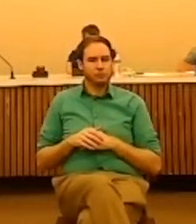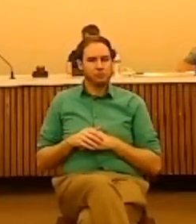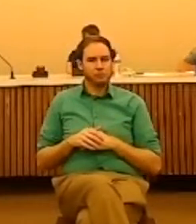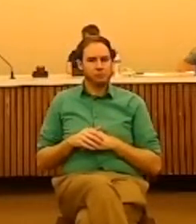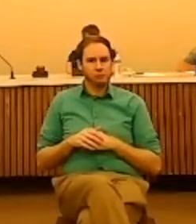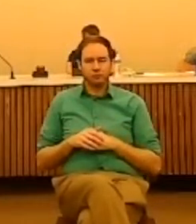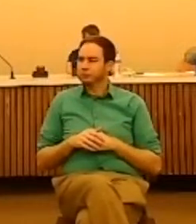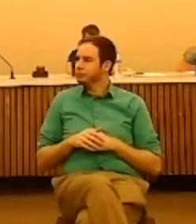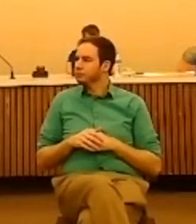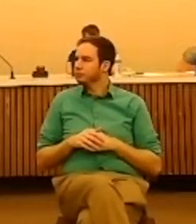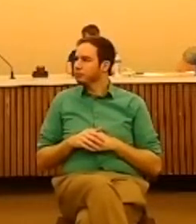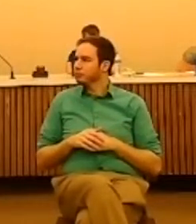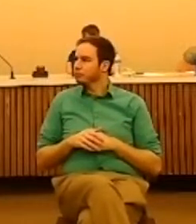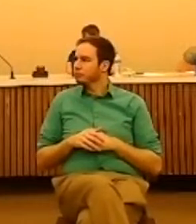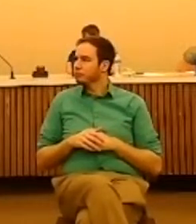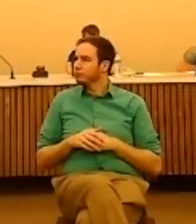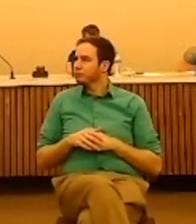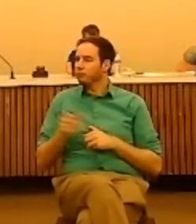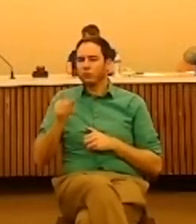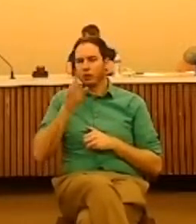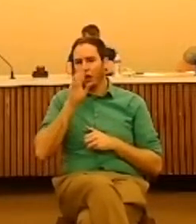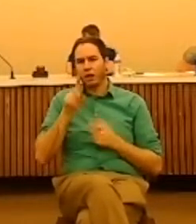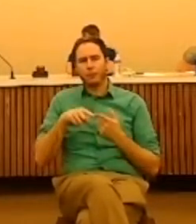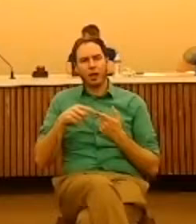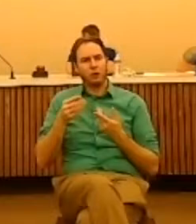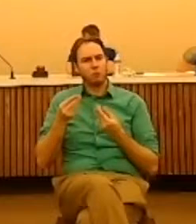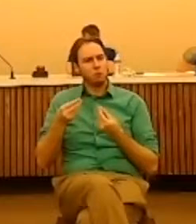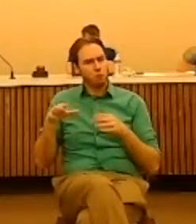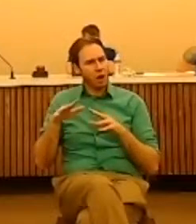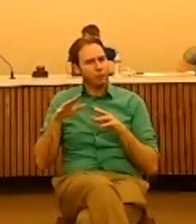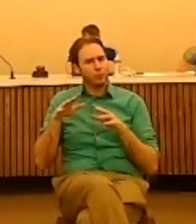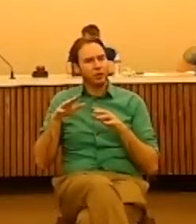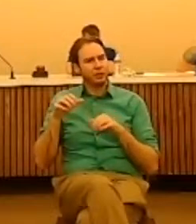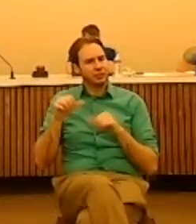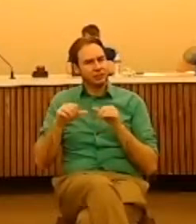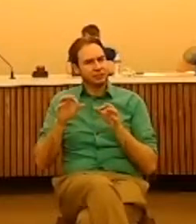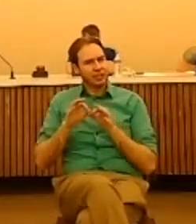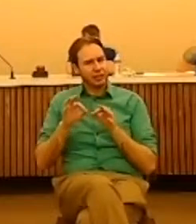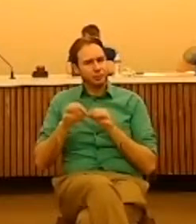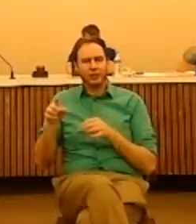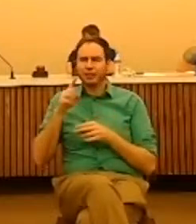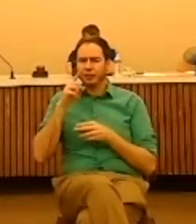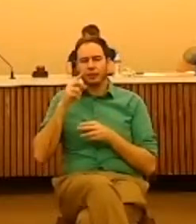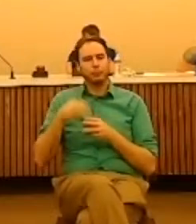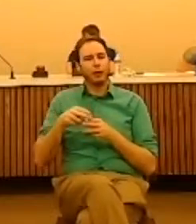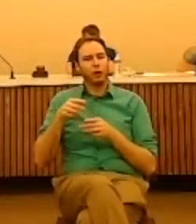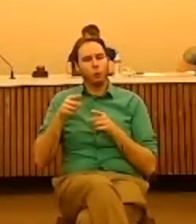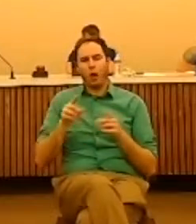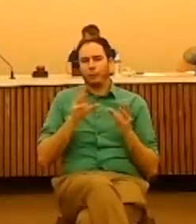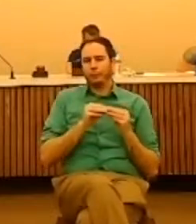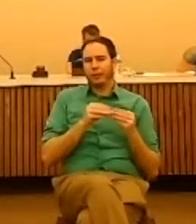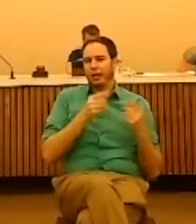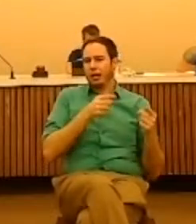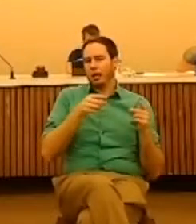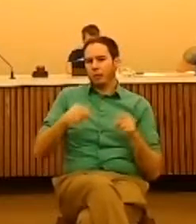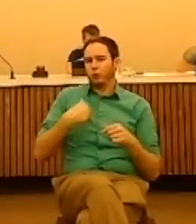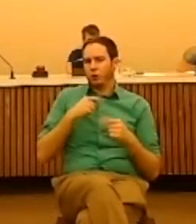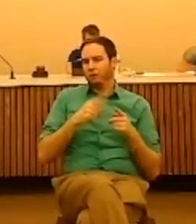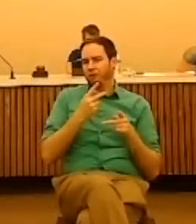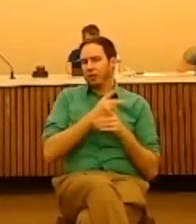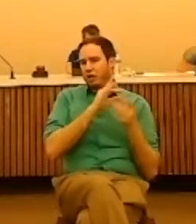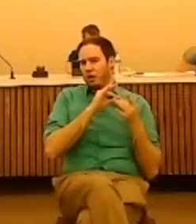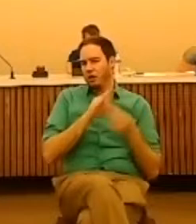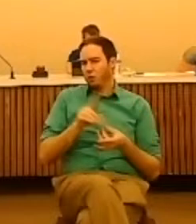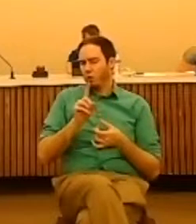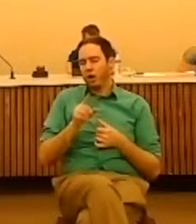She talks about property assessment. She commented as the meeting was going on, so